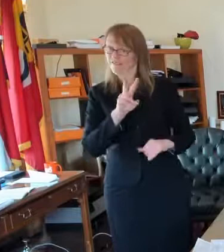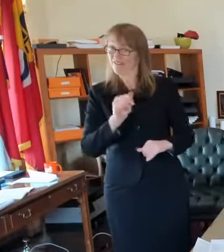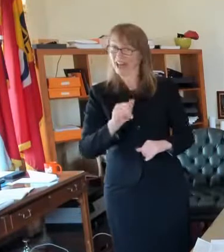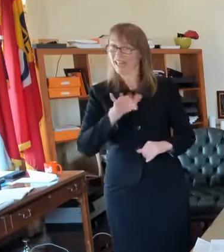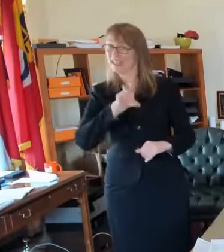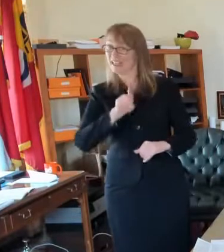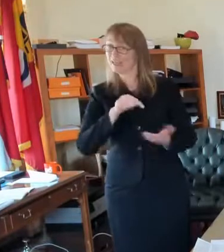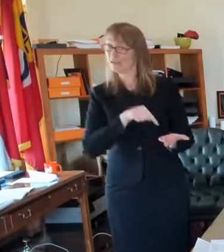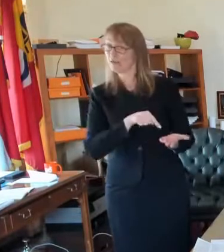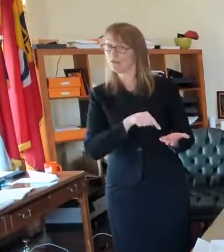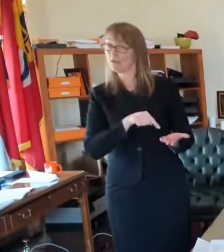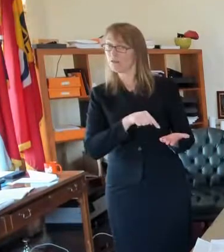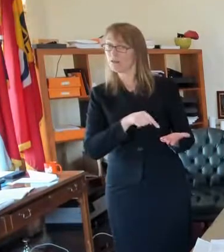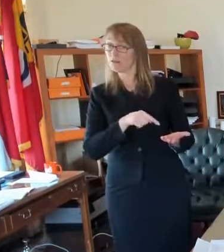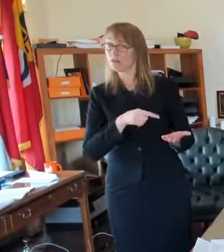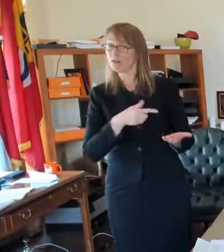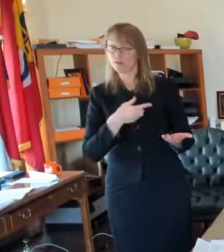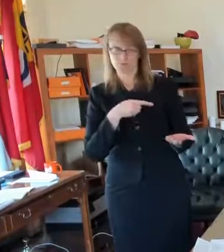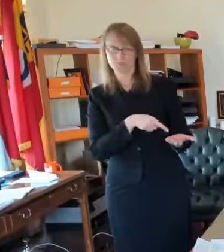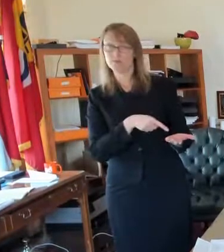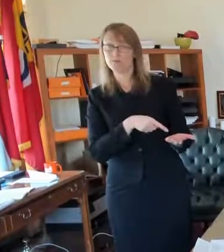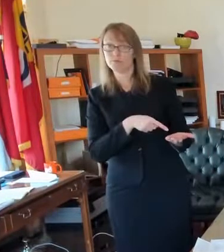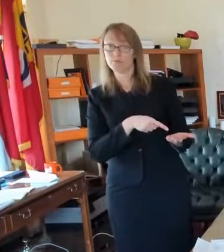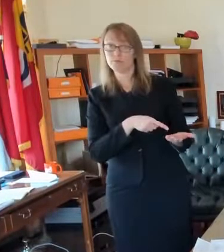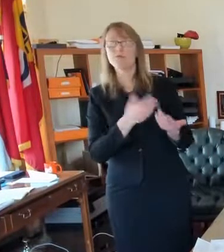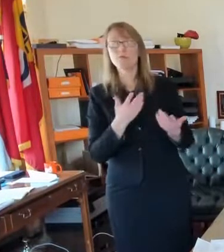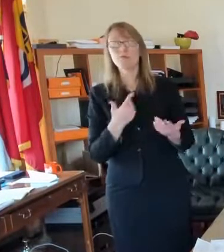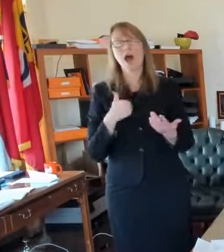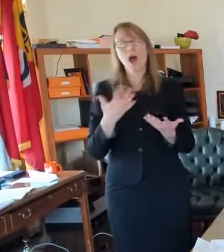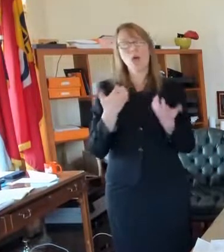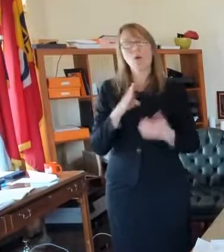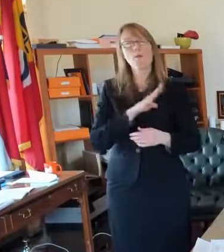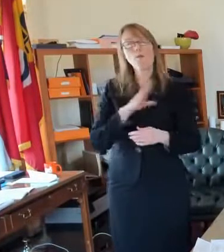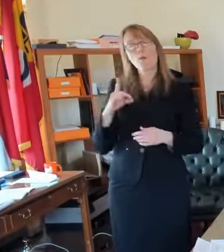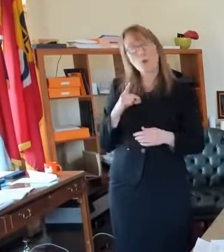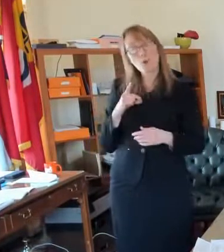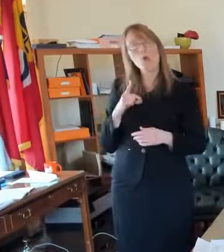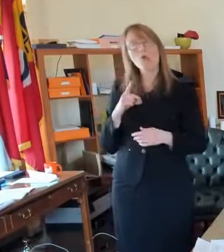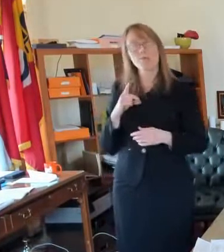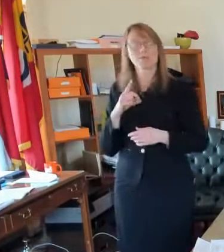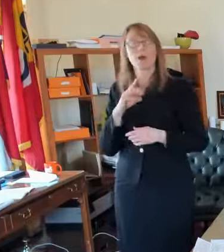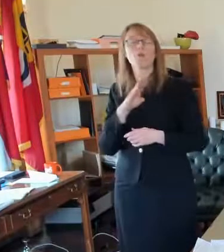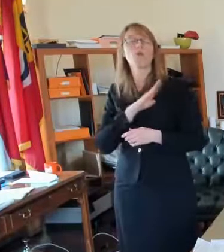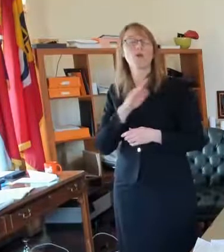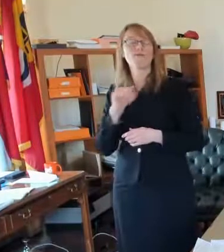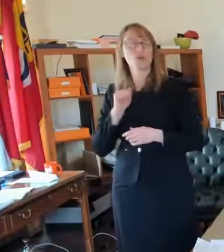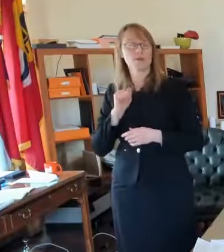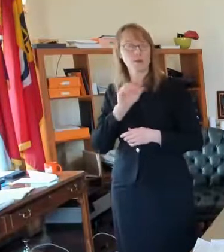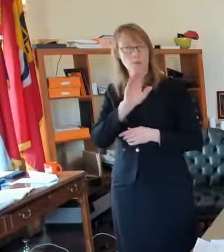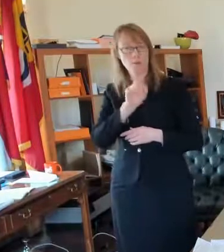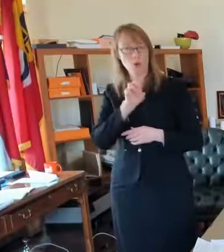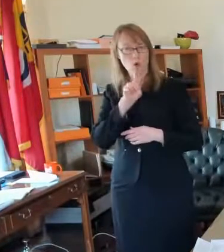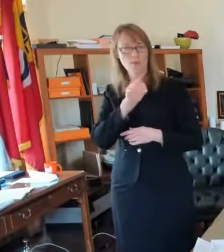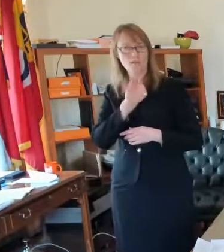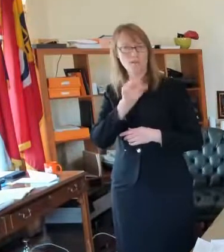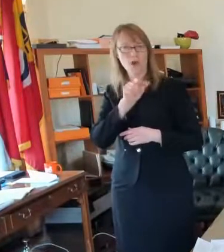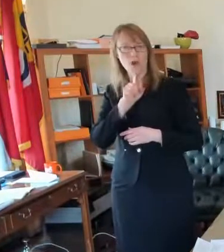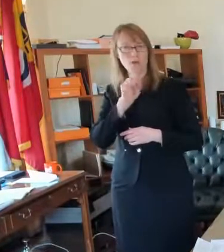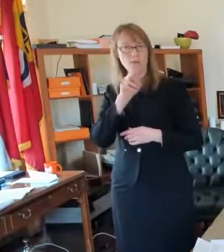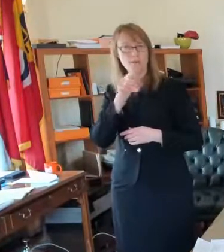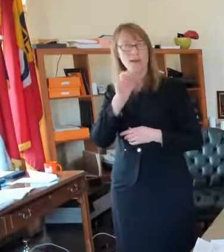vague. So I still would like to get the Board of Aldermen to act on a slate of freeholders.